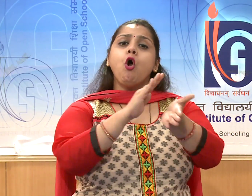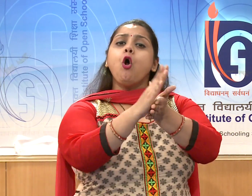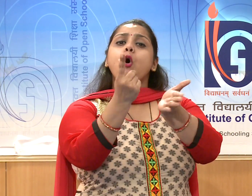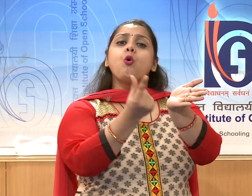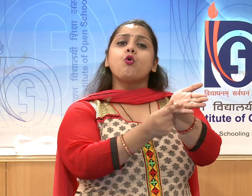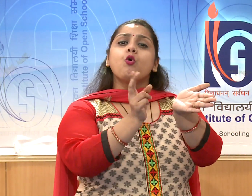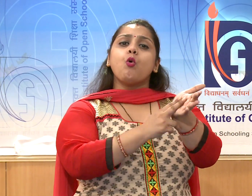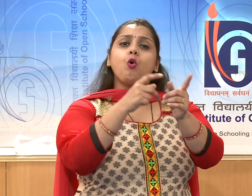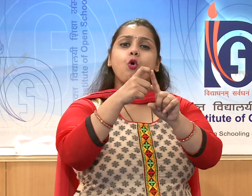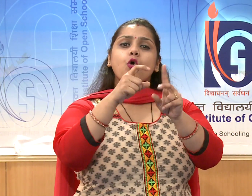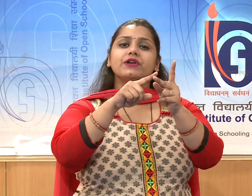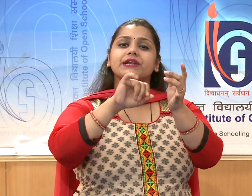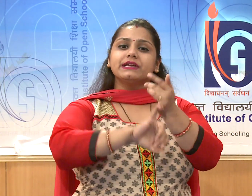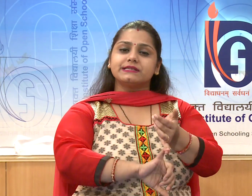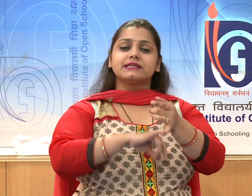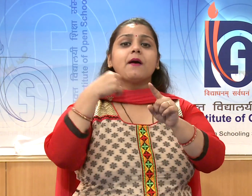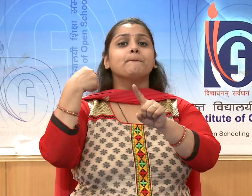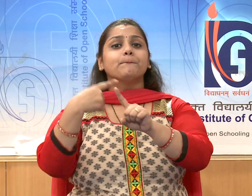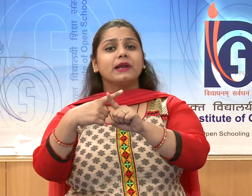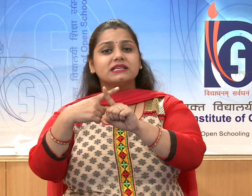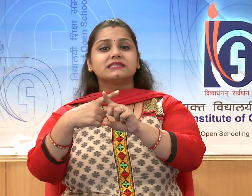hundis or bill of exchange.